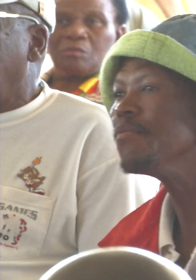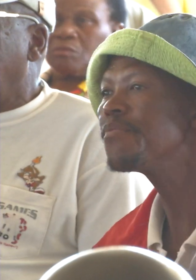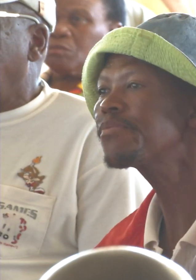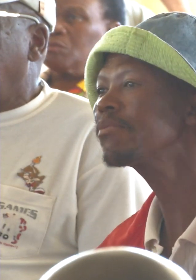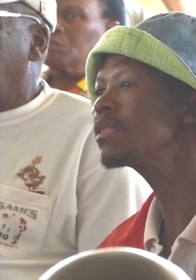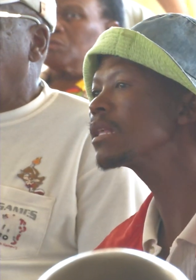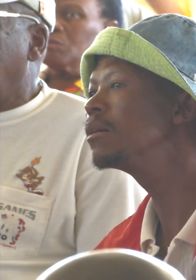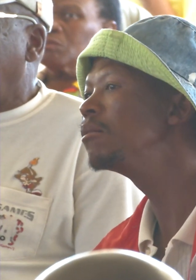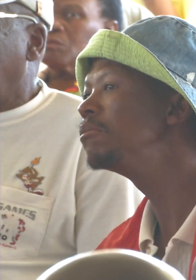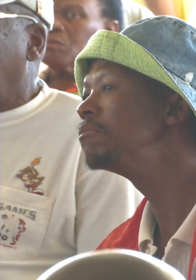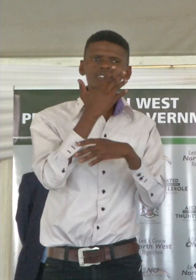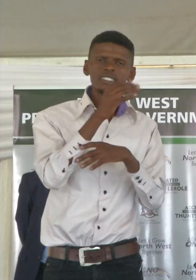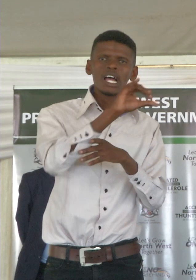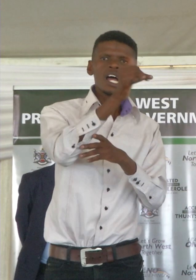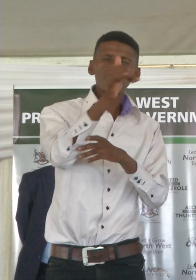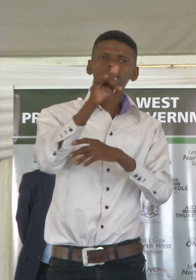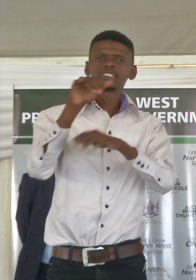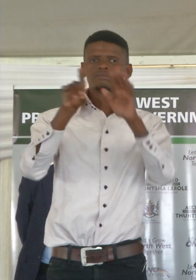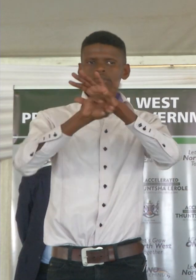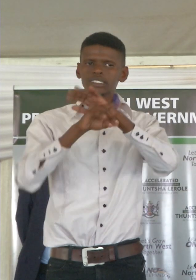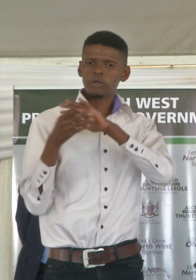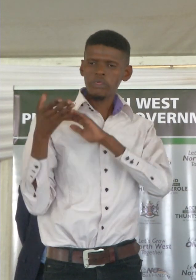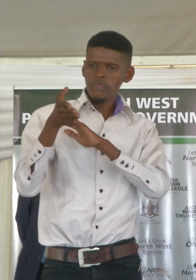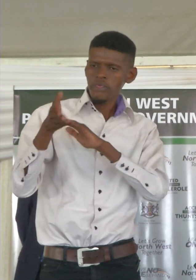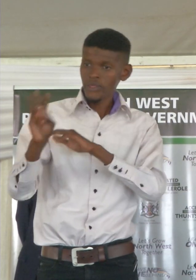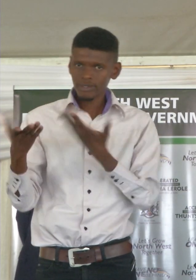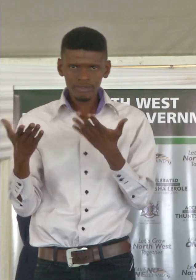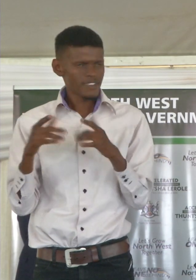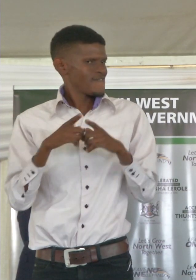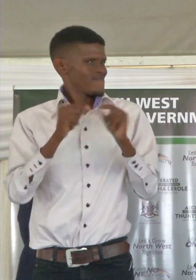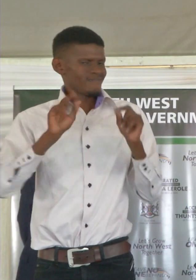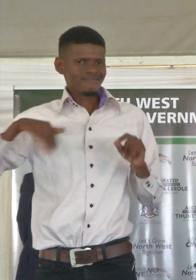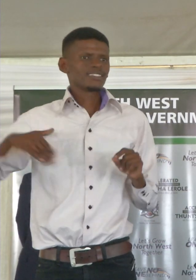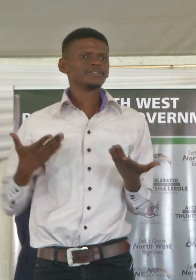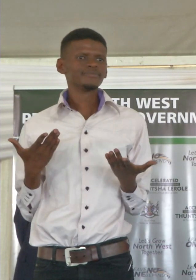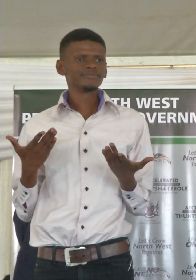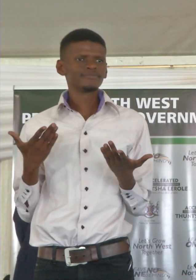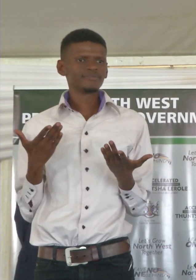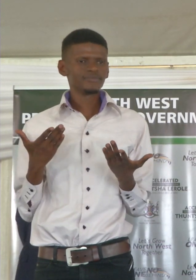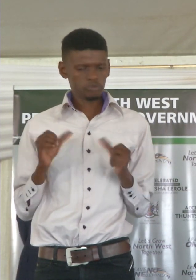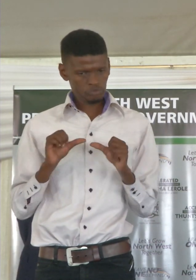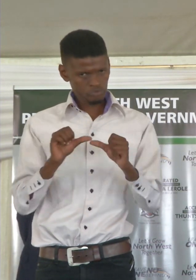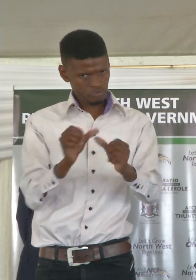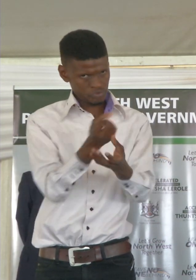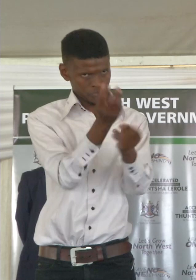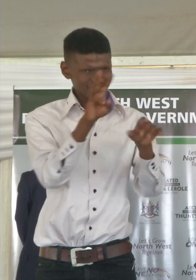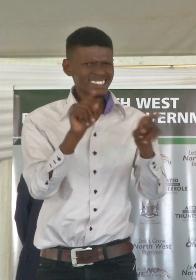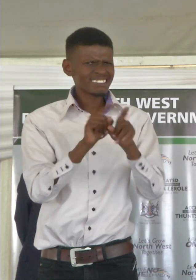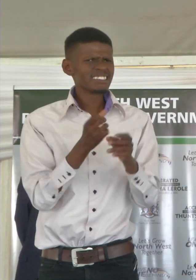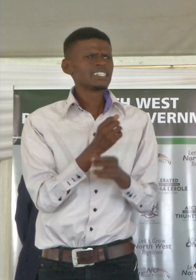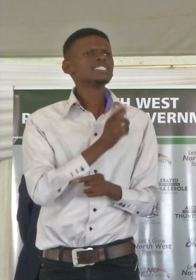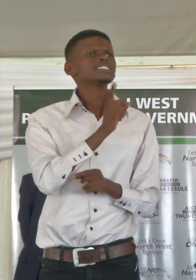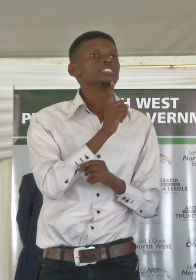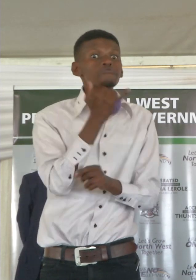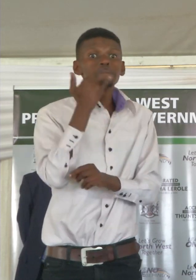dirijini nze di. So, arafenlimo. But I feel that I teach